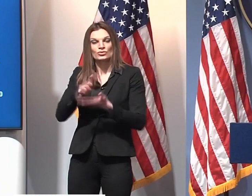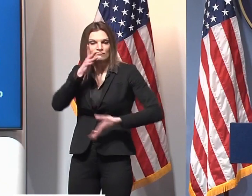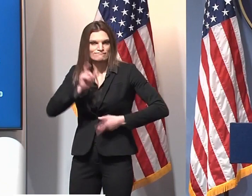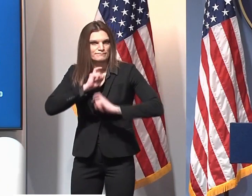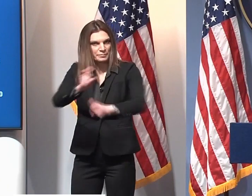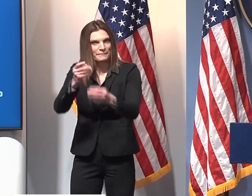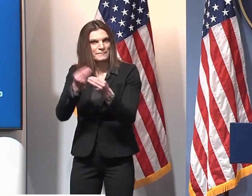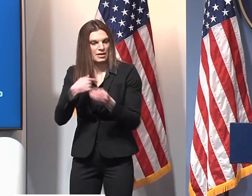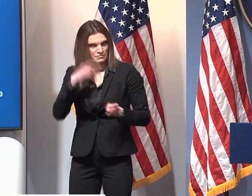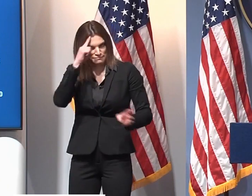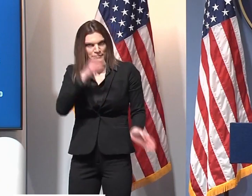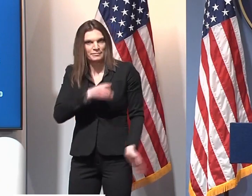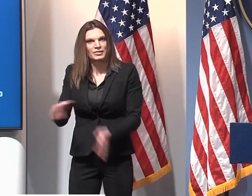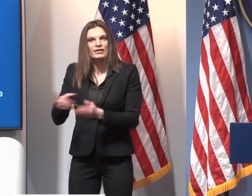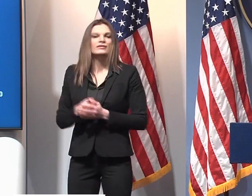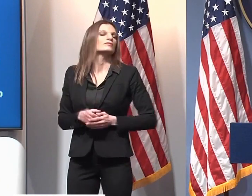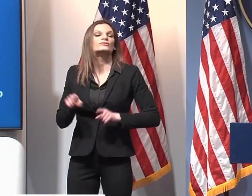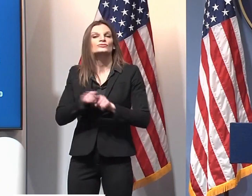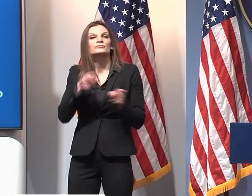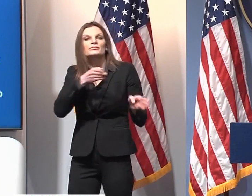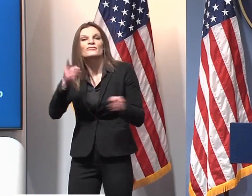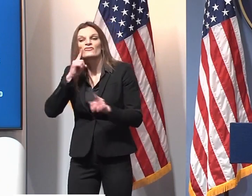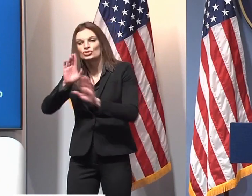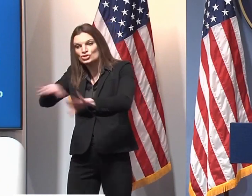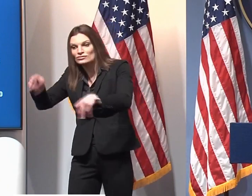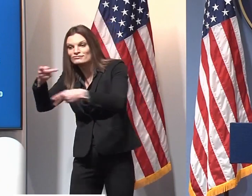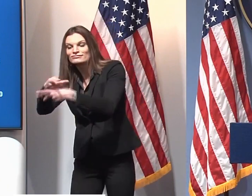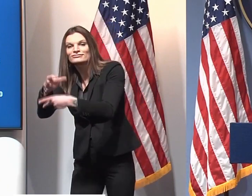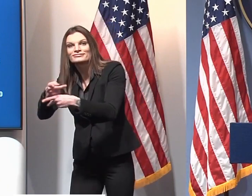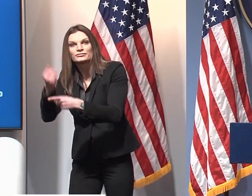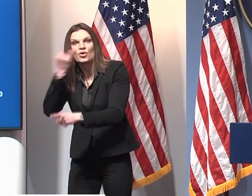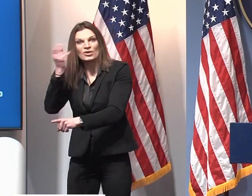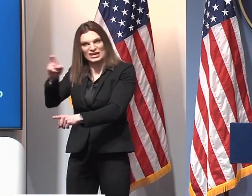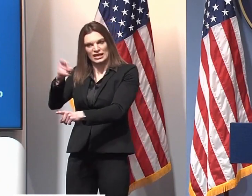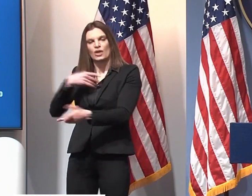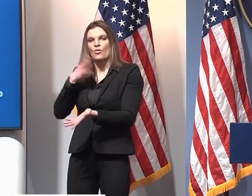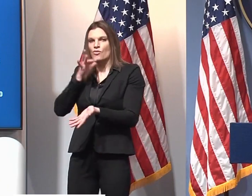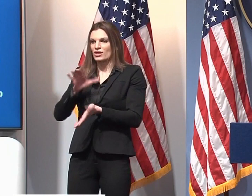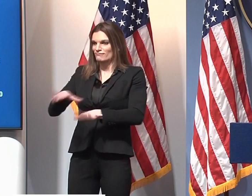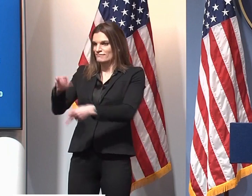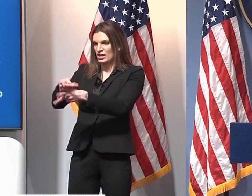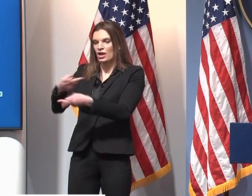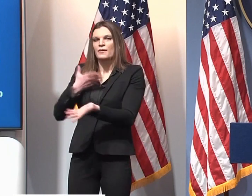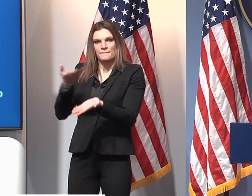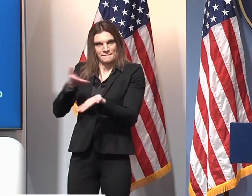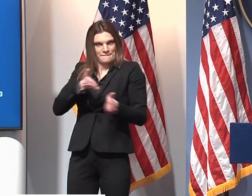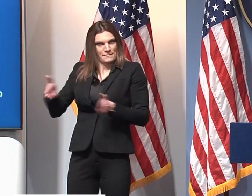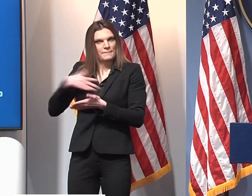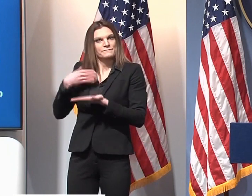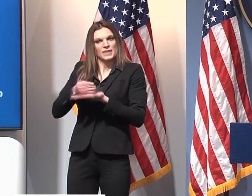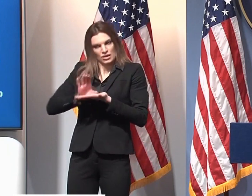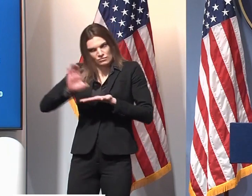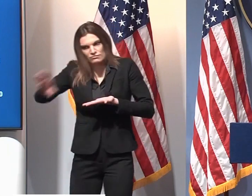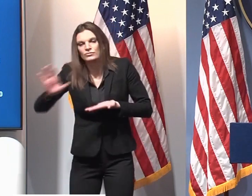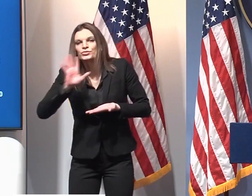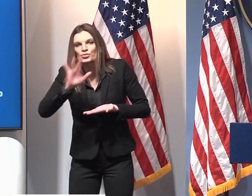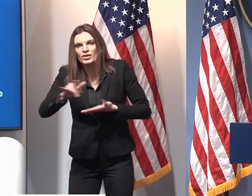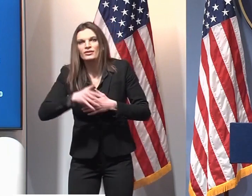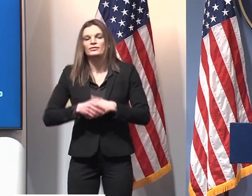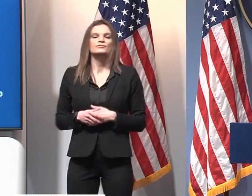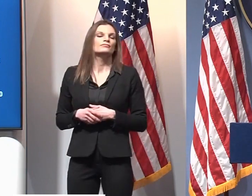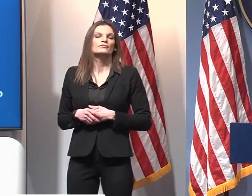greatly reduced child care opportunities. It funds has funds to fix bridges and